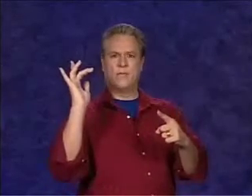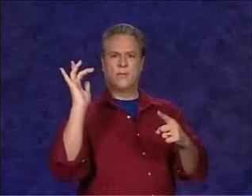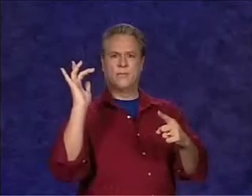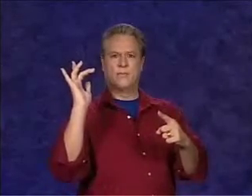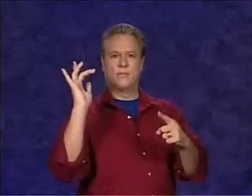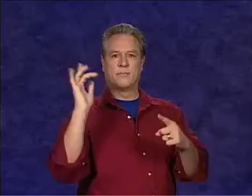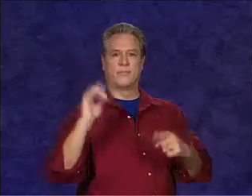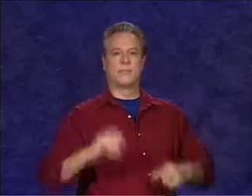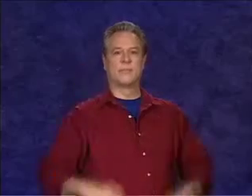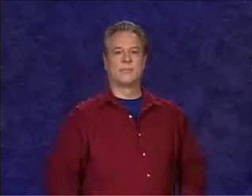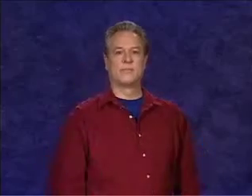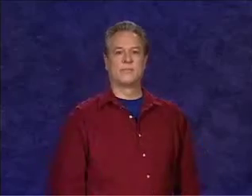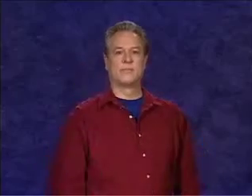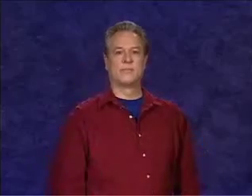from.